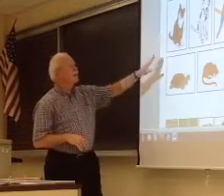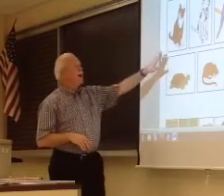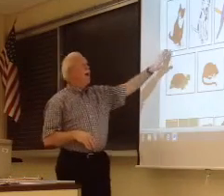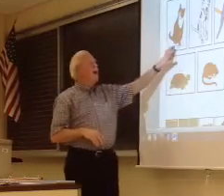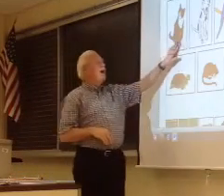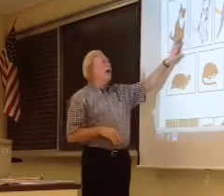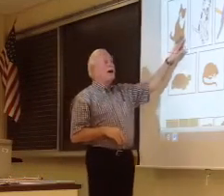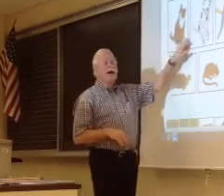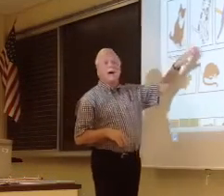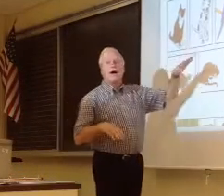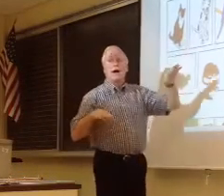I have one on my feet too.